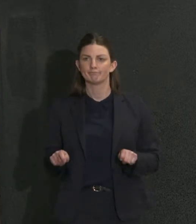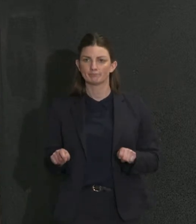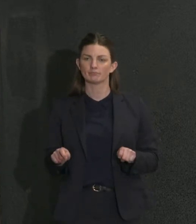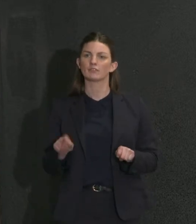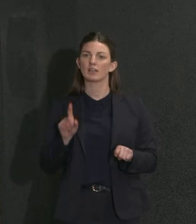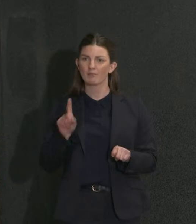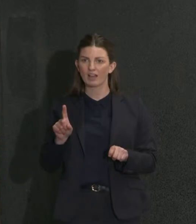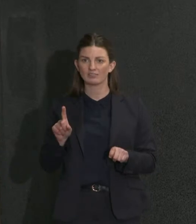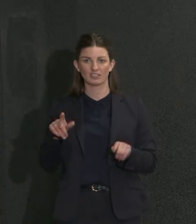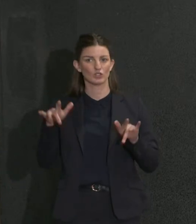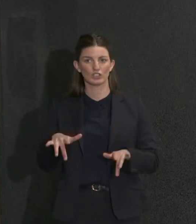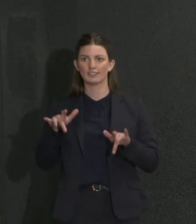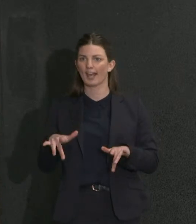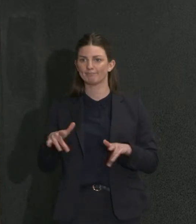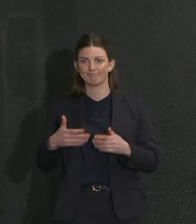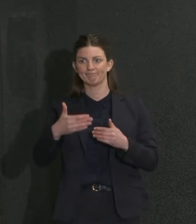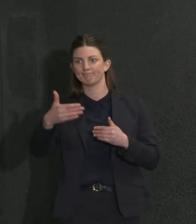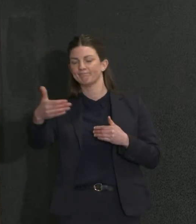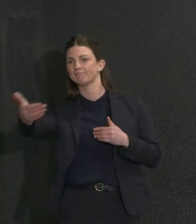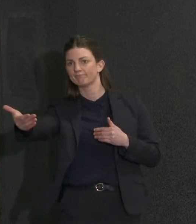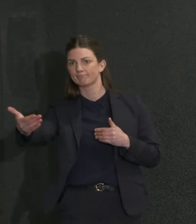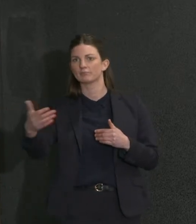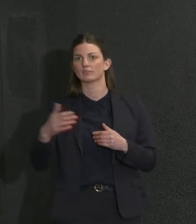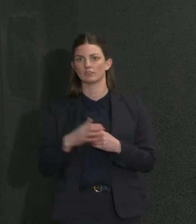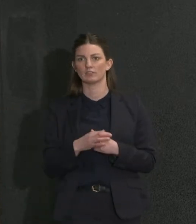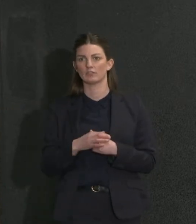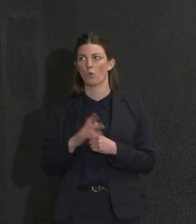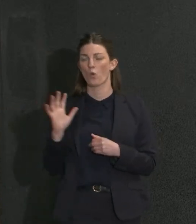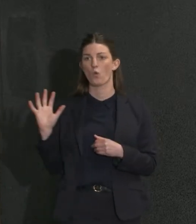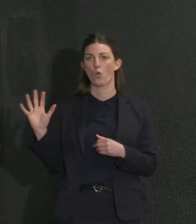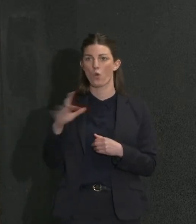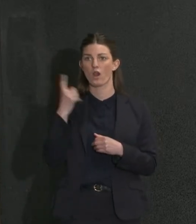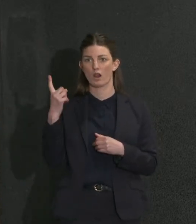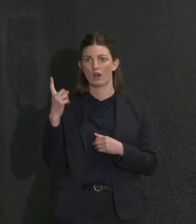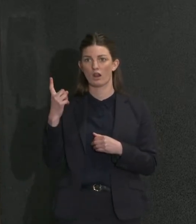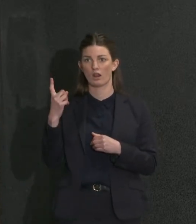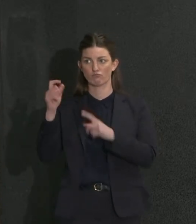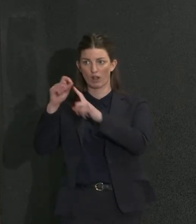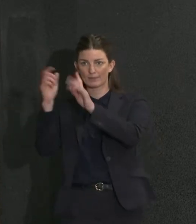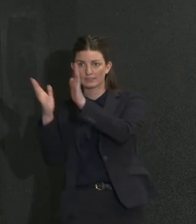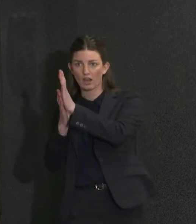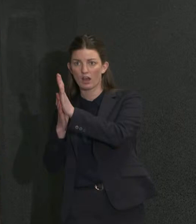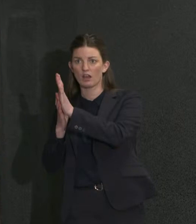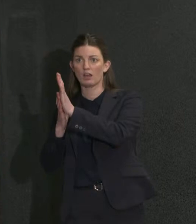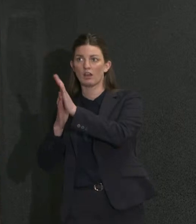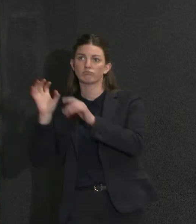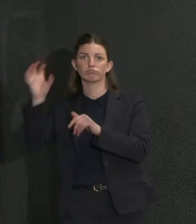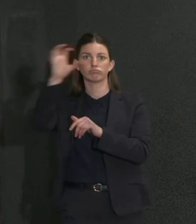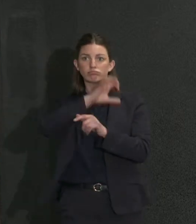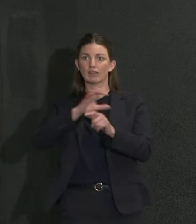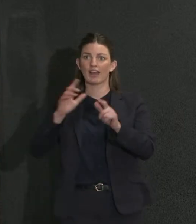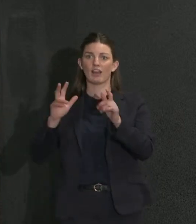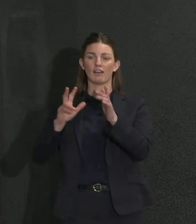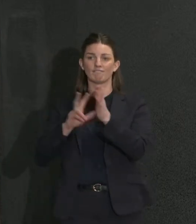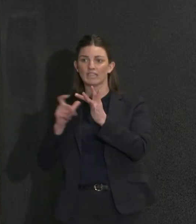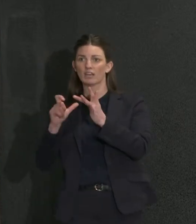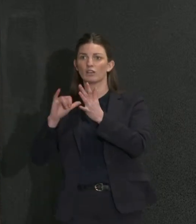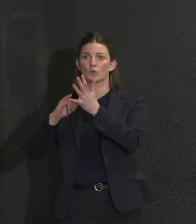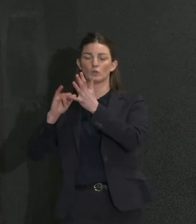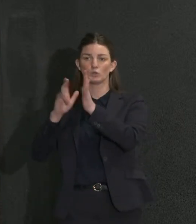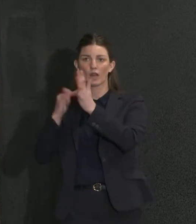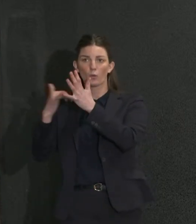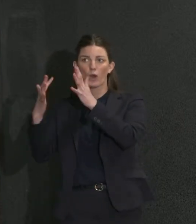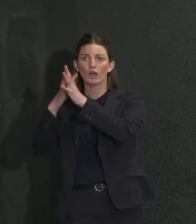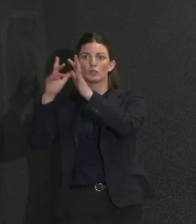Chief Minister in this country has agreed and signed up to again yesterday, the only option we have is these